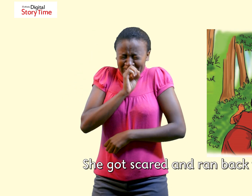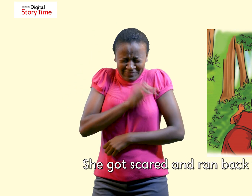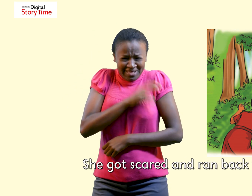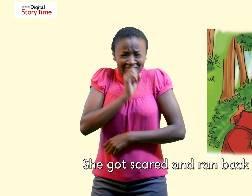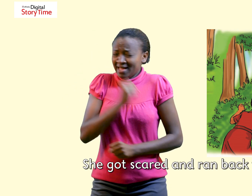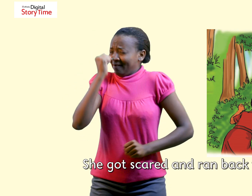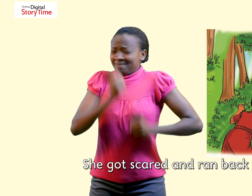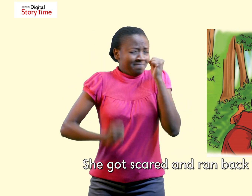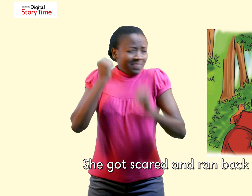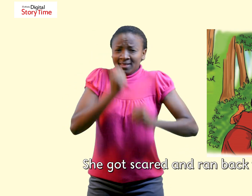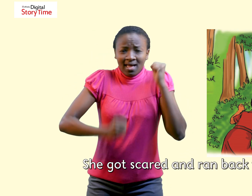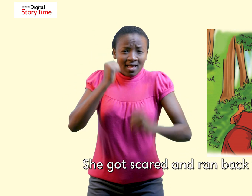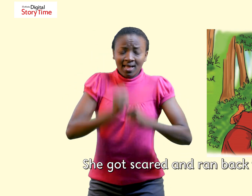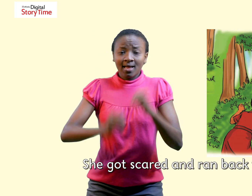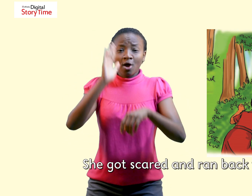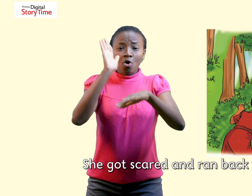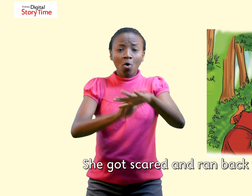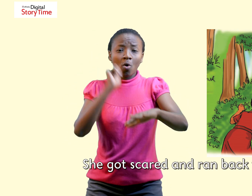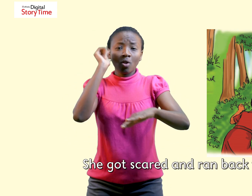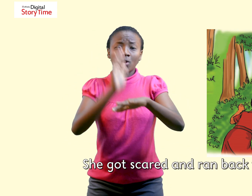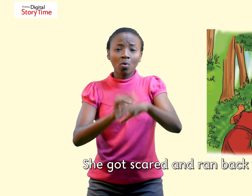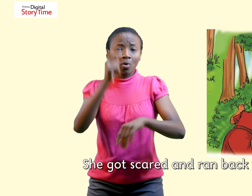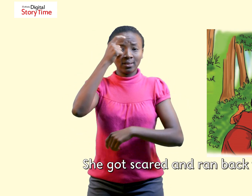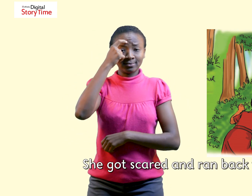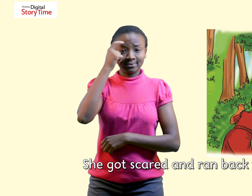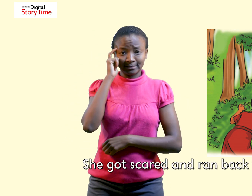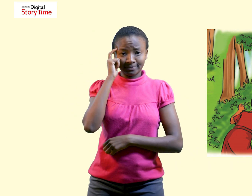She got scared and ran back to call Jim.